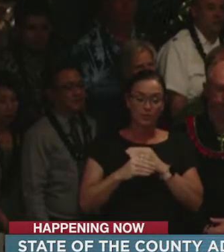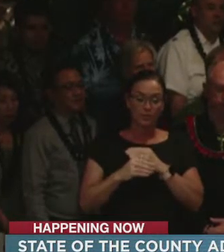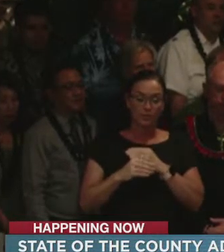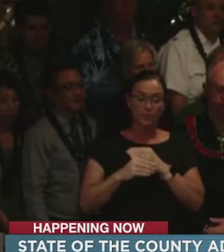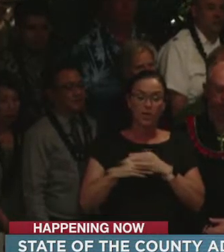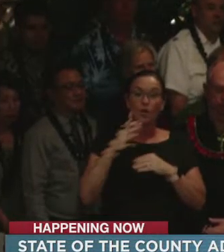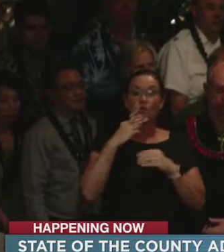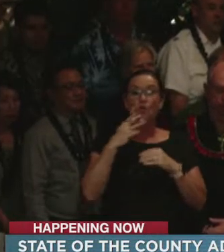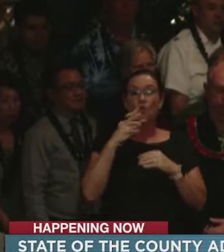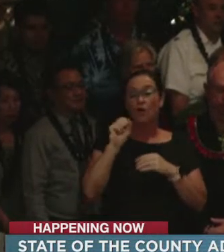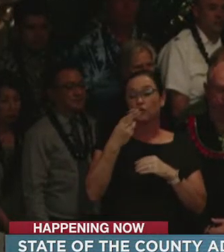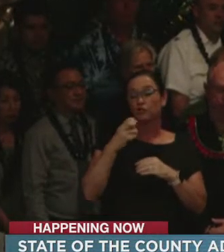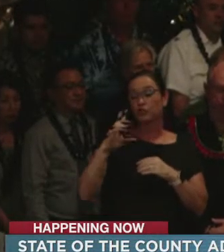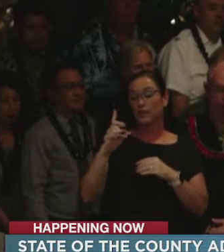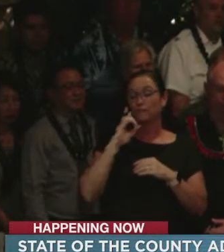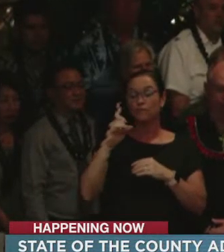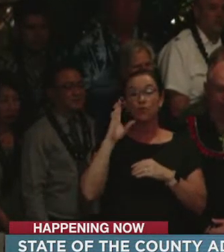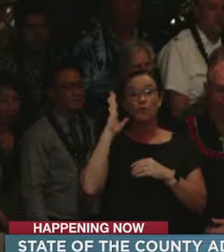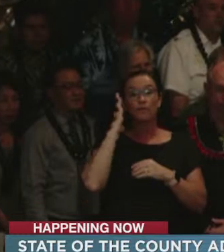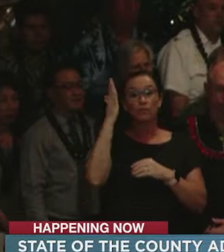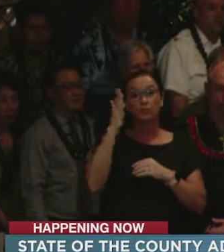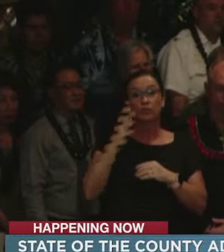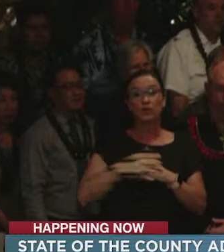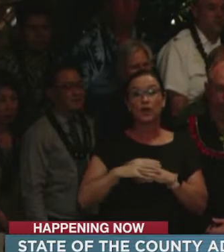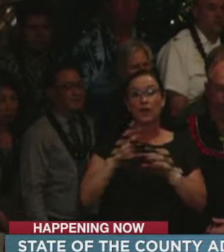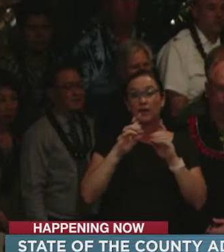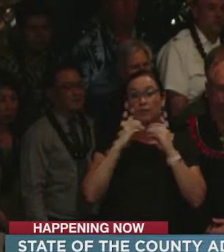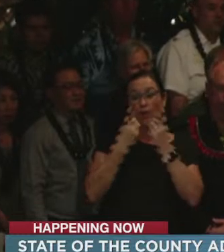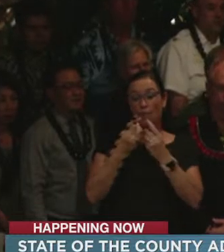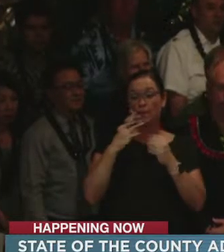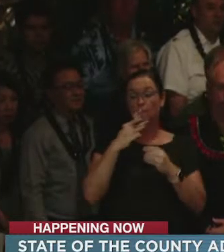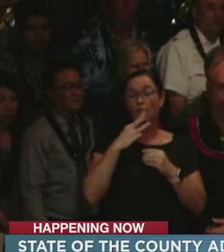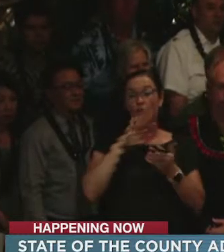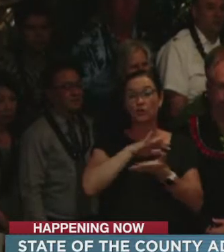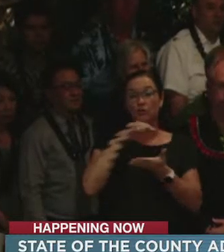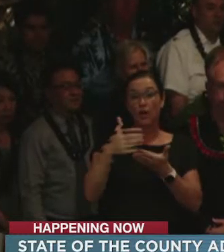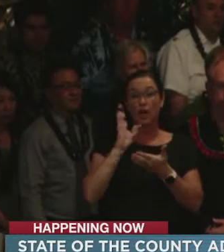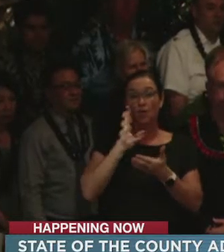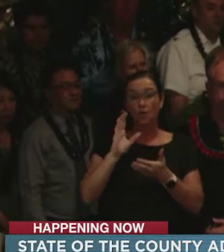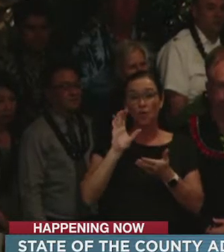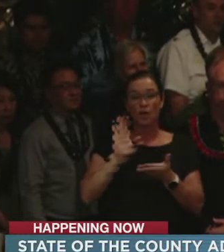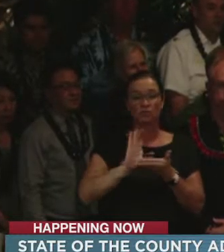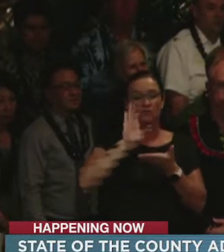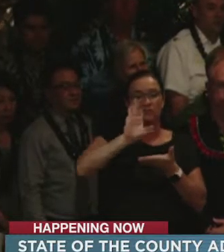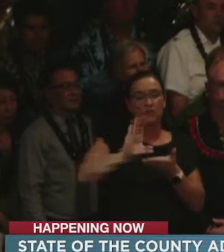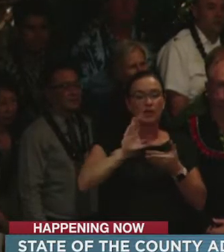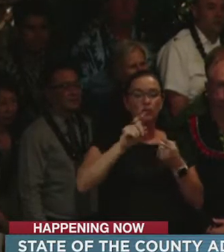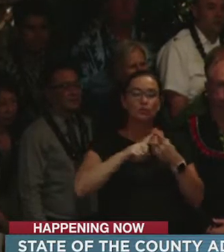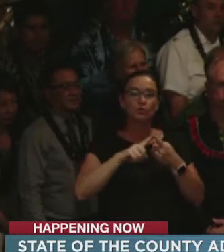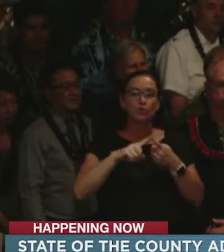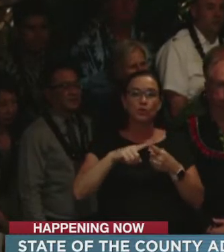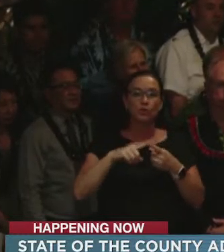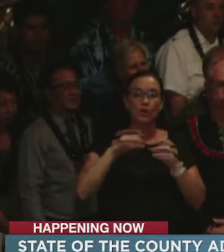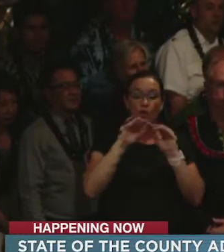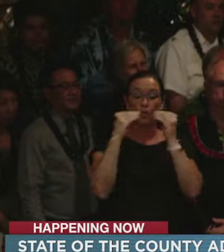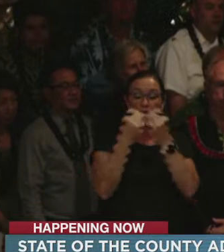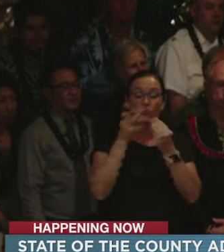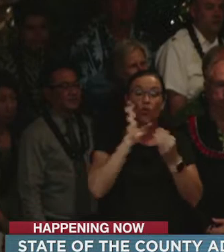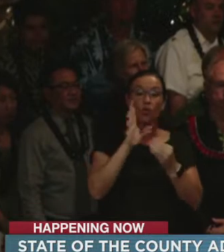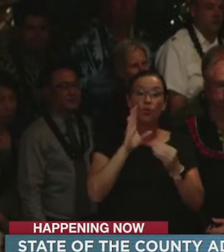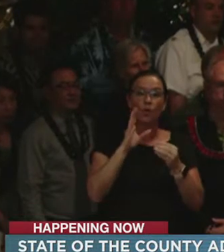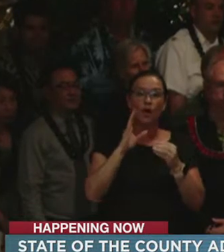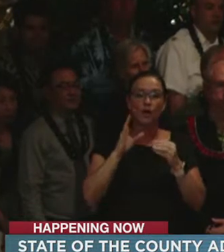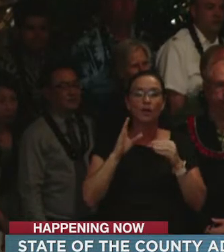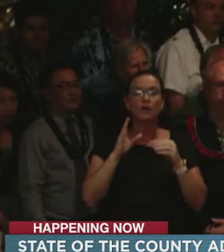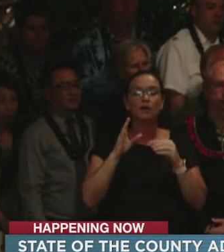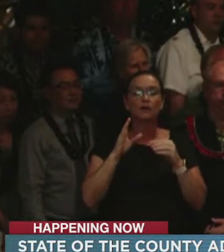well into the future, the Department of Water Supply plans to develop and award funds to a watershed organization that would conduct activities to